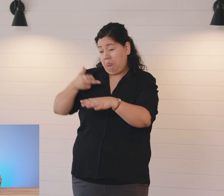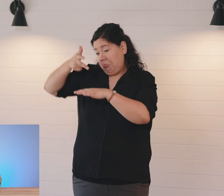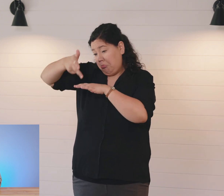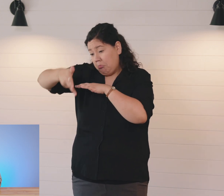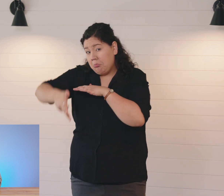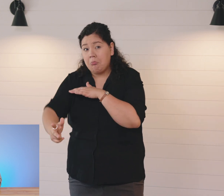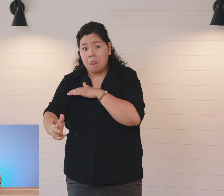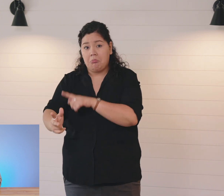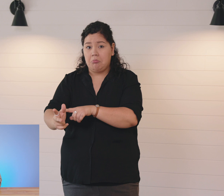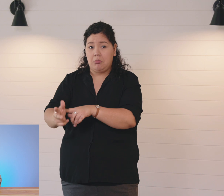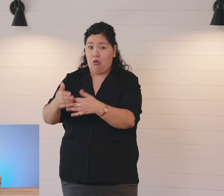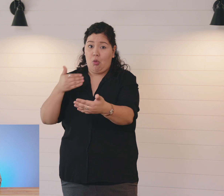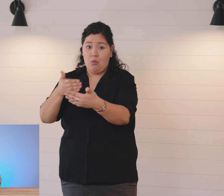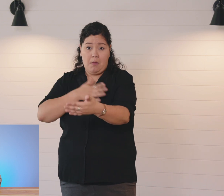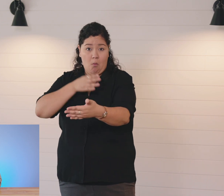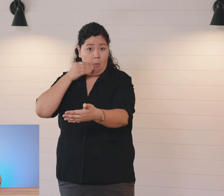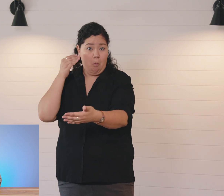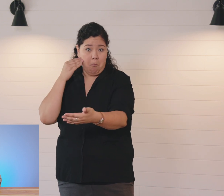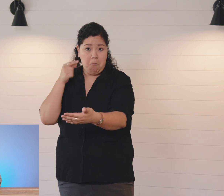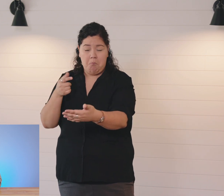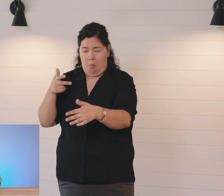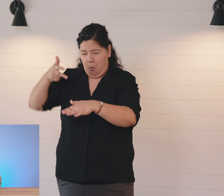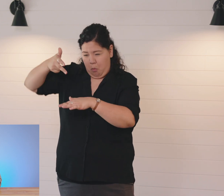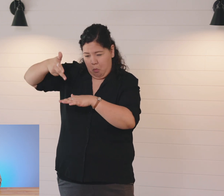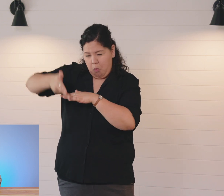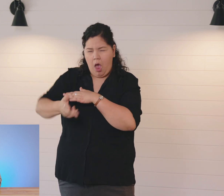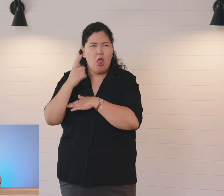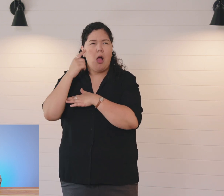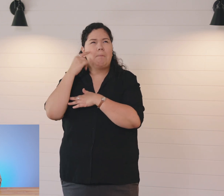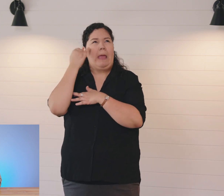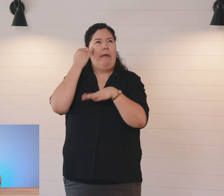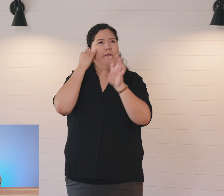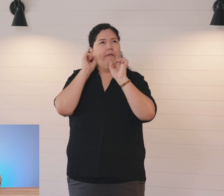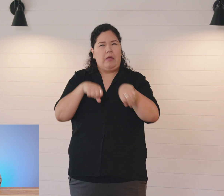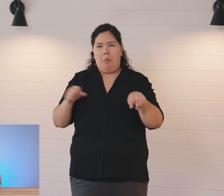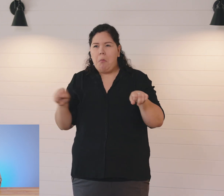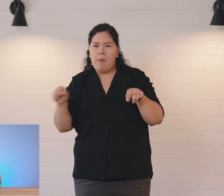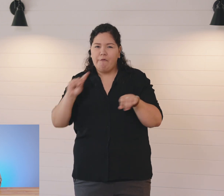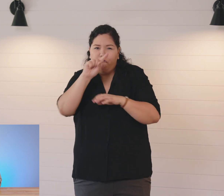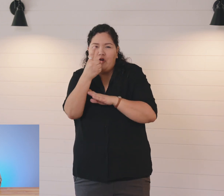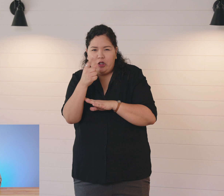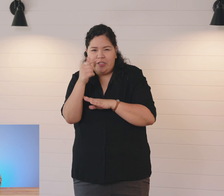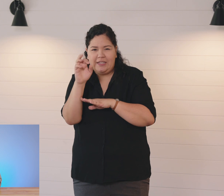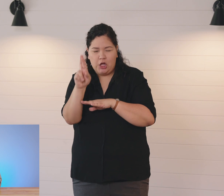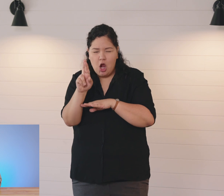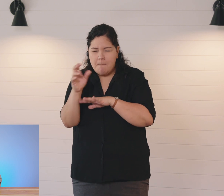almost entirely down the hill. And I figured, listen, if I could just get it in first gear